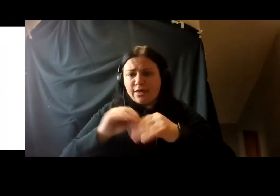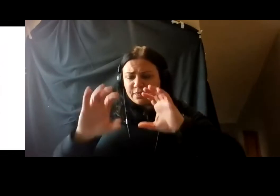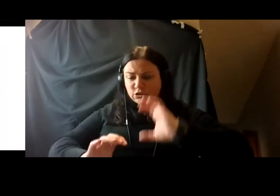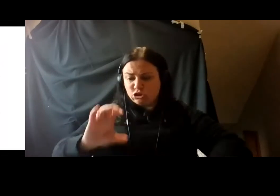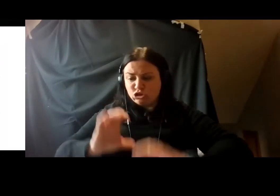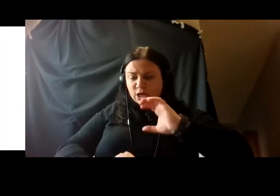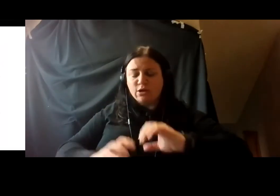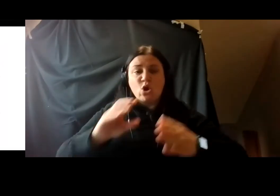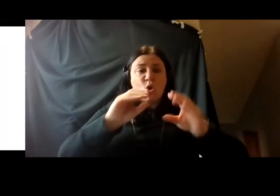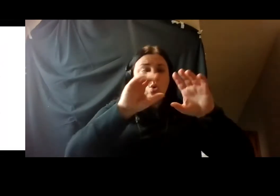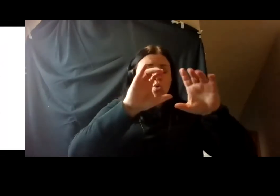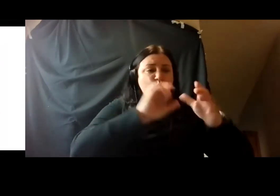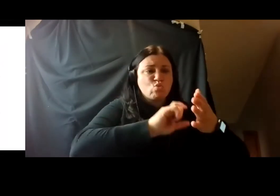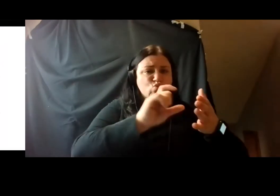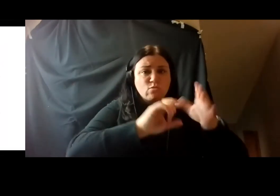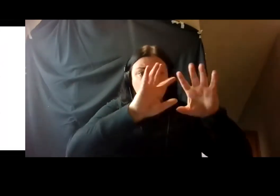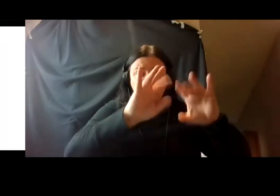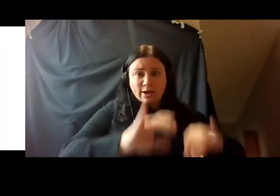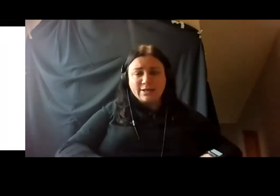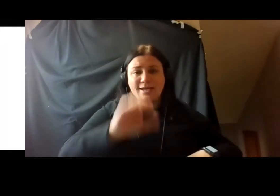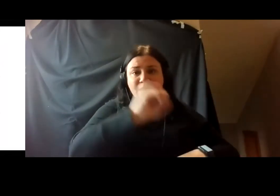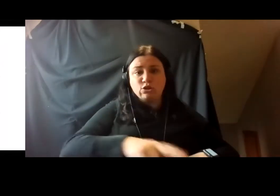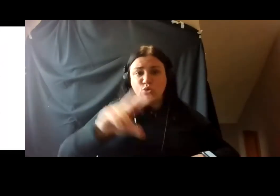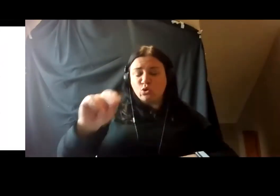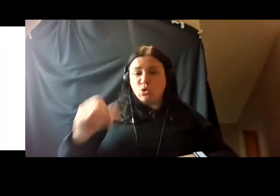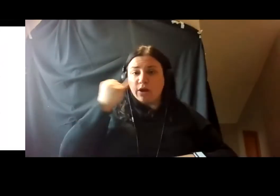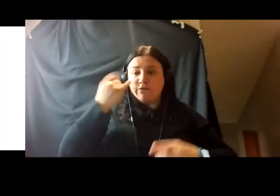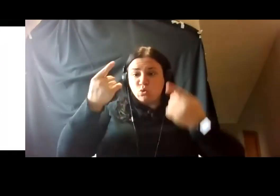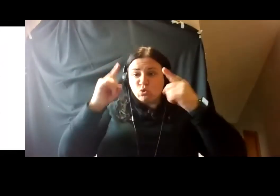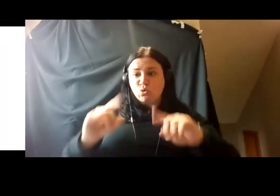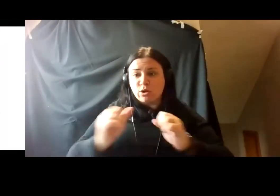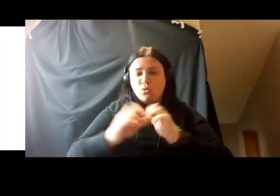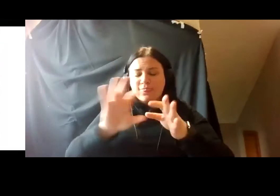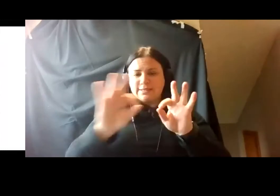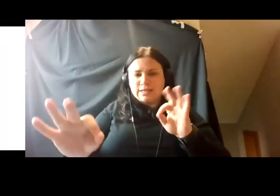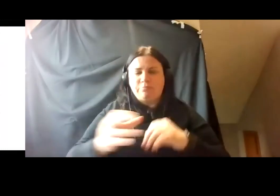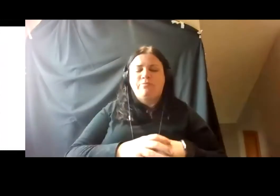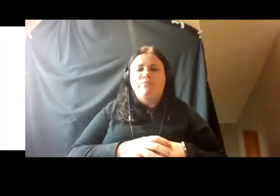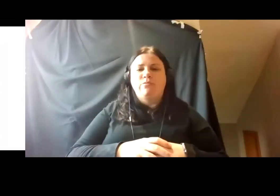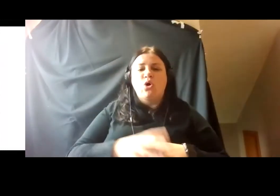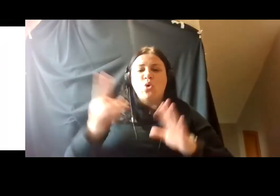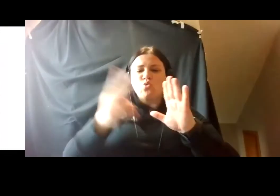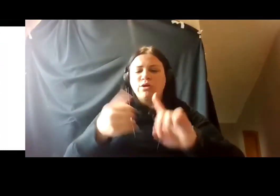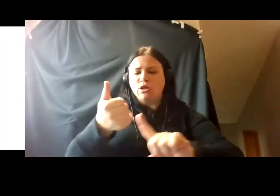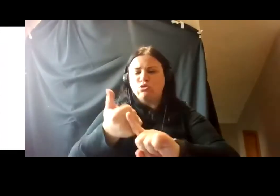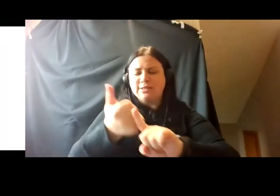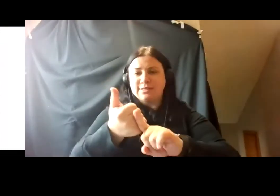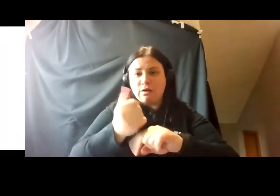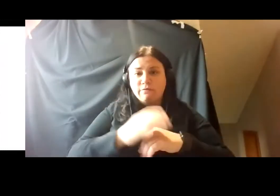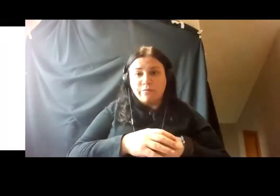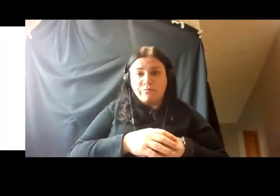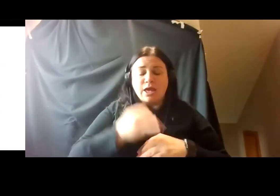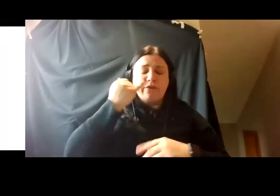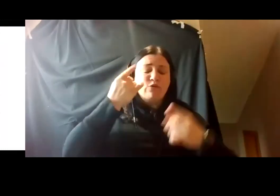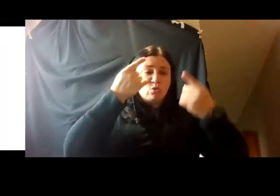write yes or no, whether you agree with this statement. So read it to yourself and just type yes or no whether you agree with